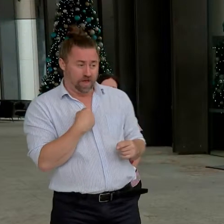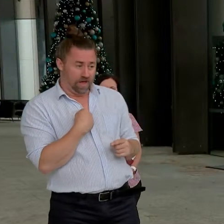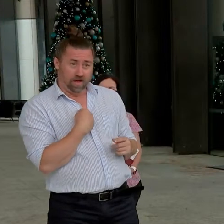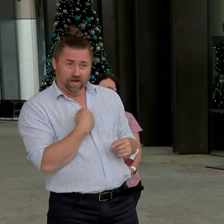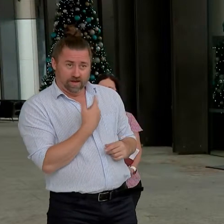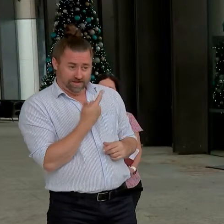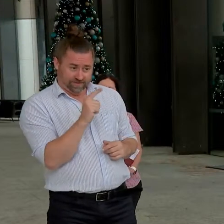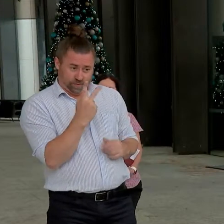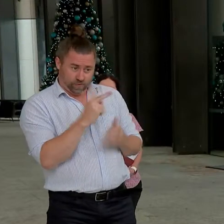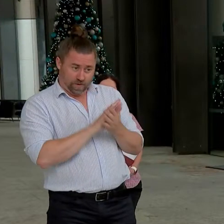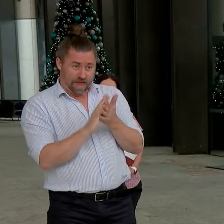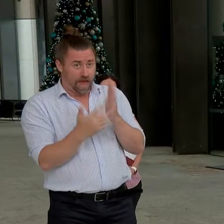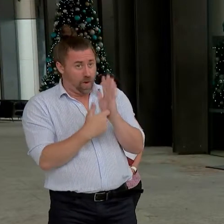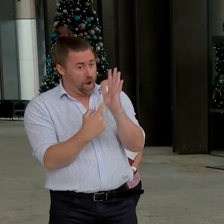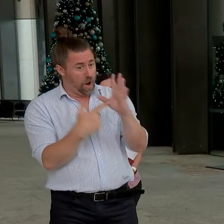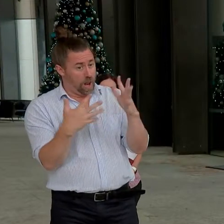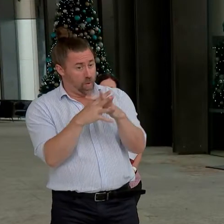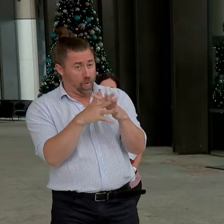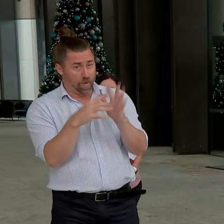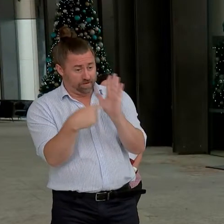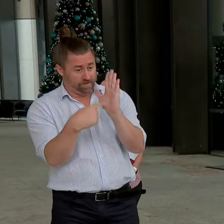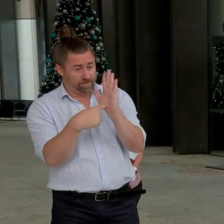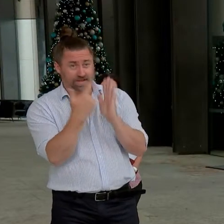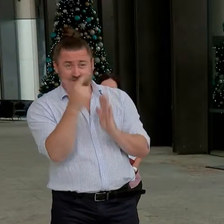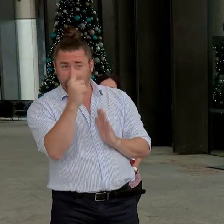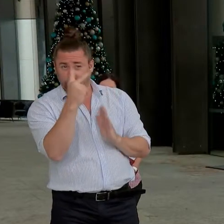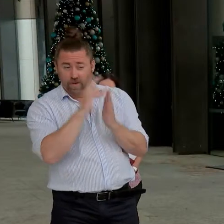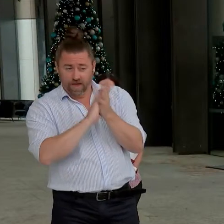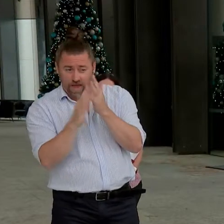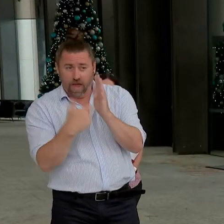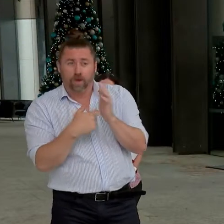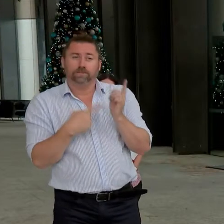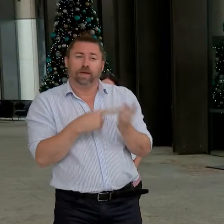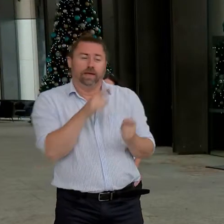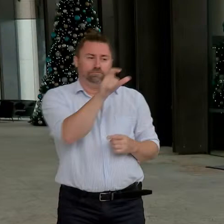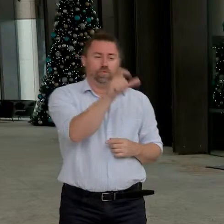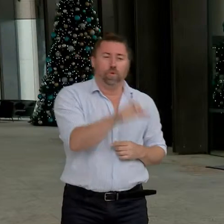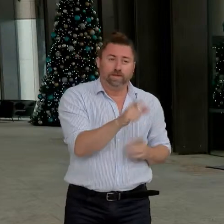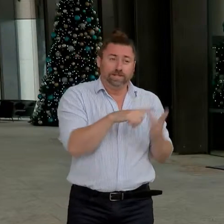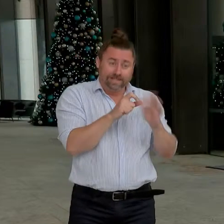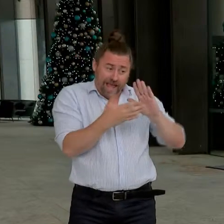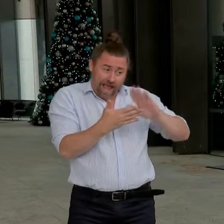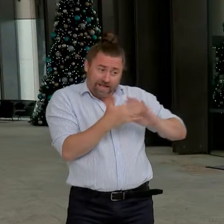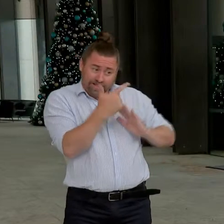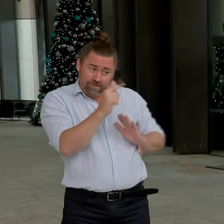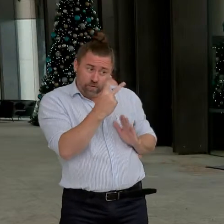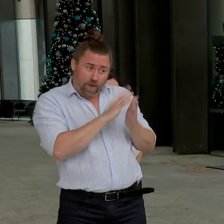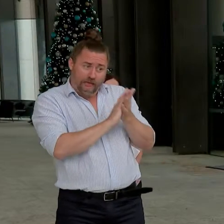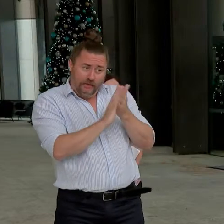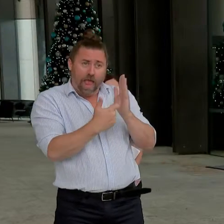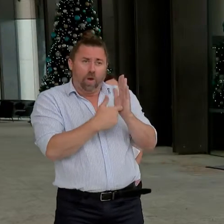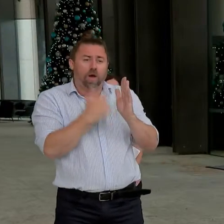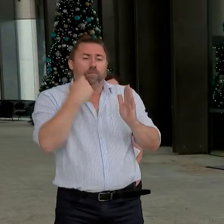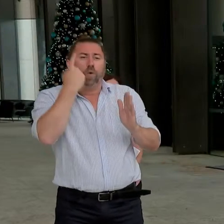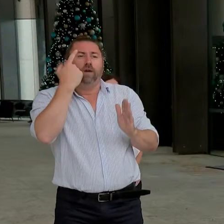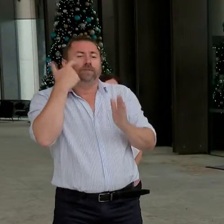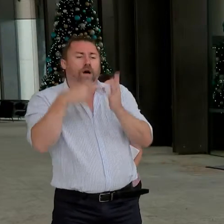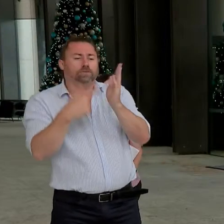requirements are. And as I said, it depends so much on the individual cases that our officers have to make a decision on each case on its